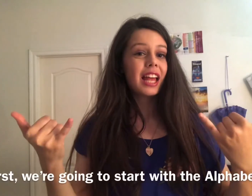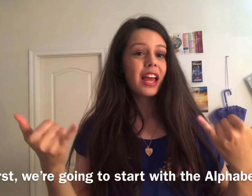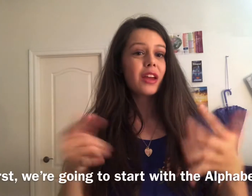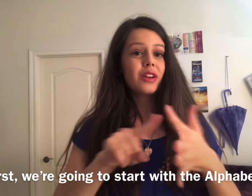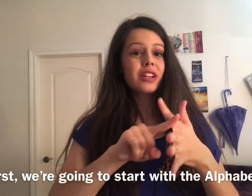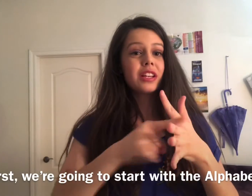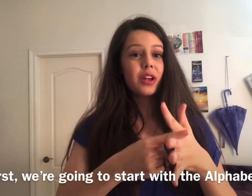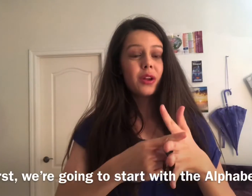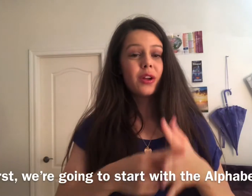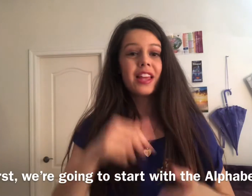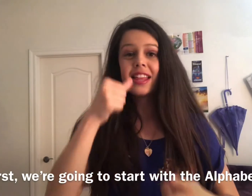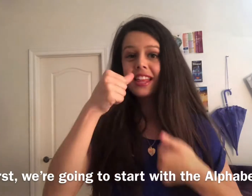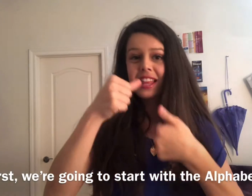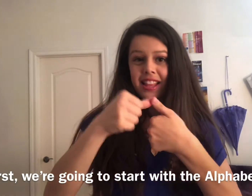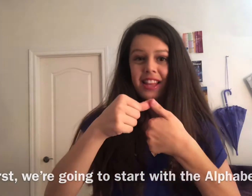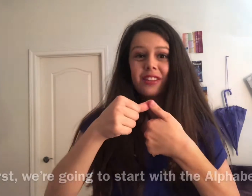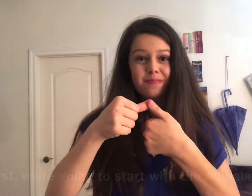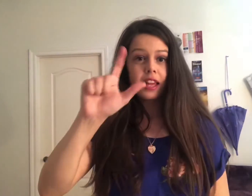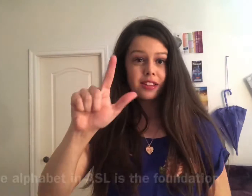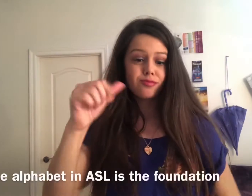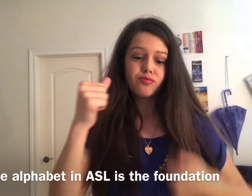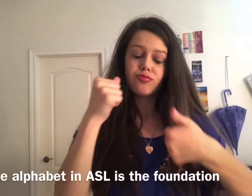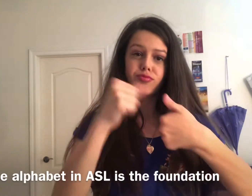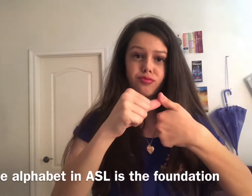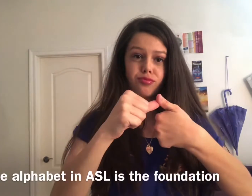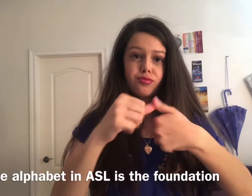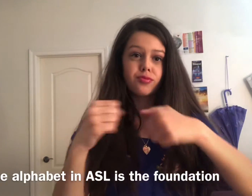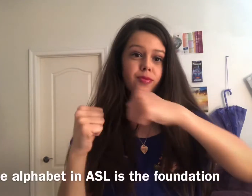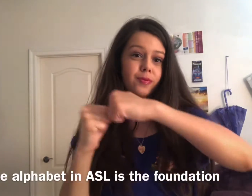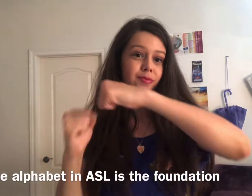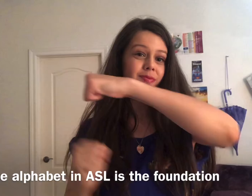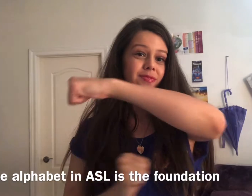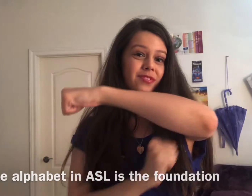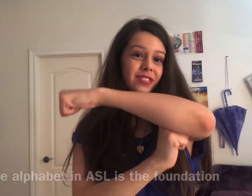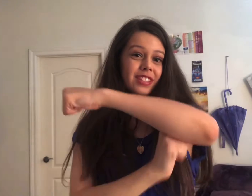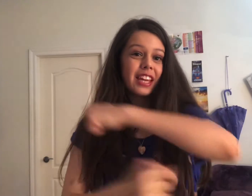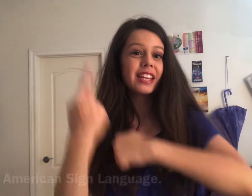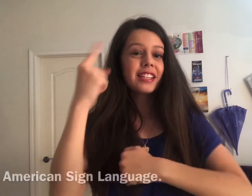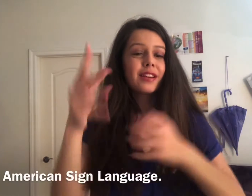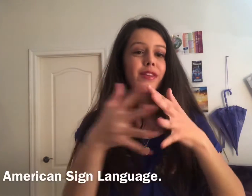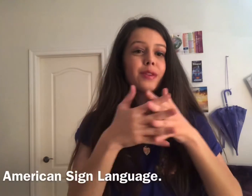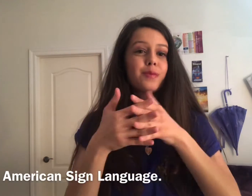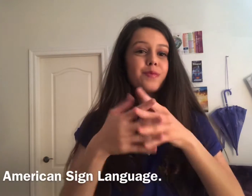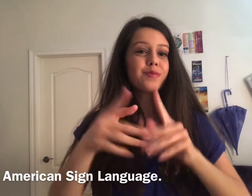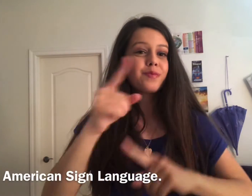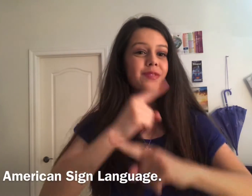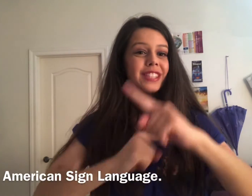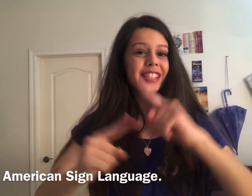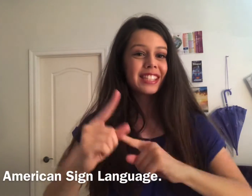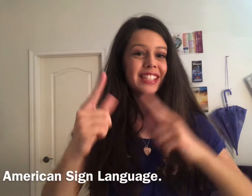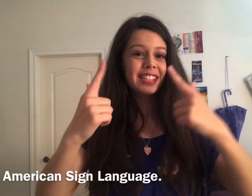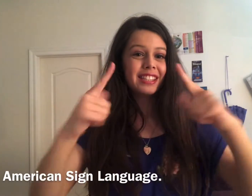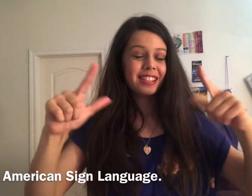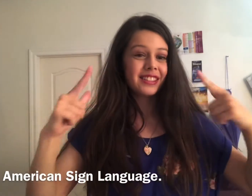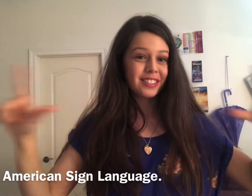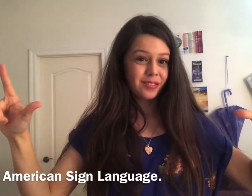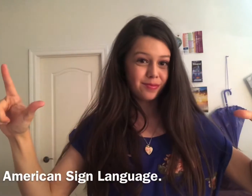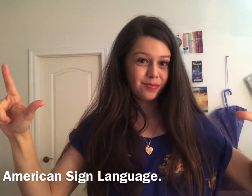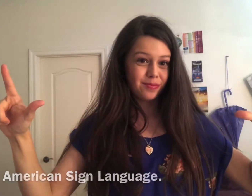First things first, we're going to start with learning the alphabet. The alphabet in ASL is the foundation for the entire American Sign